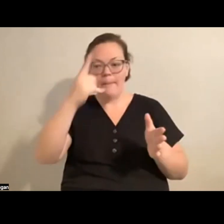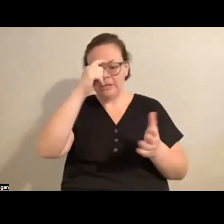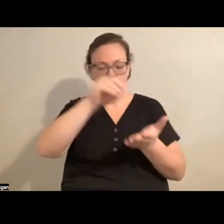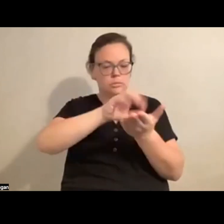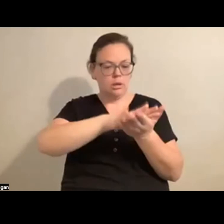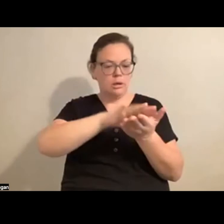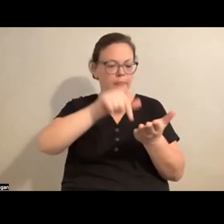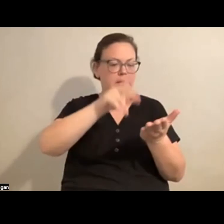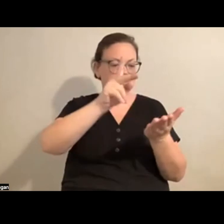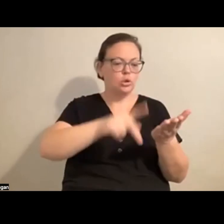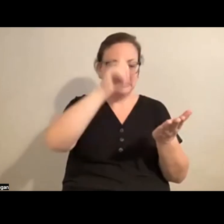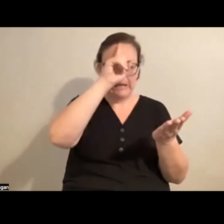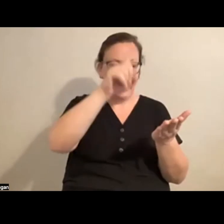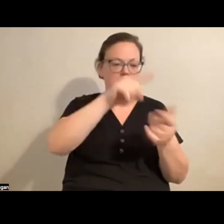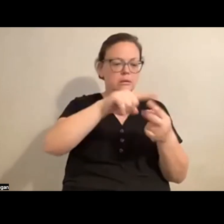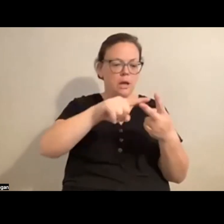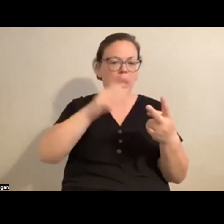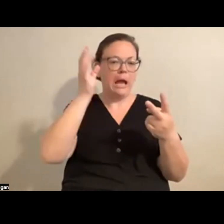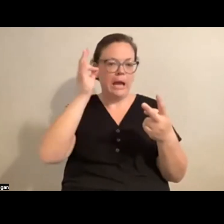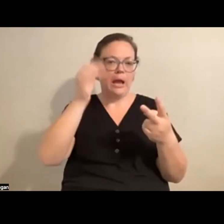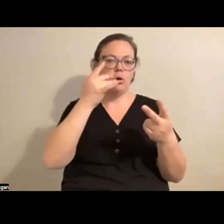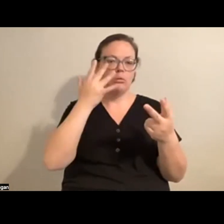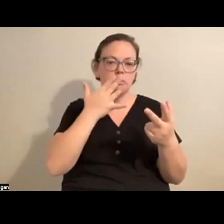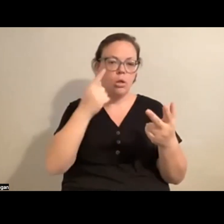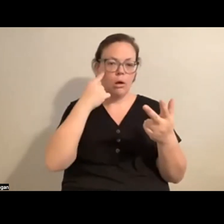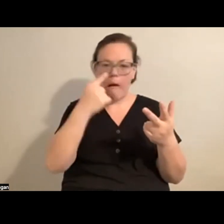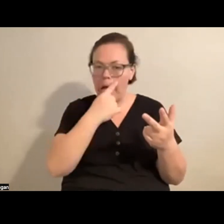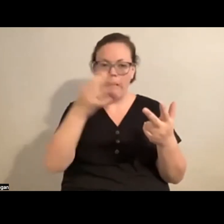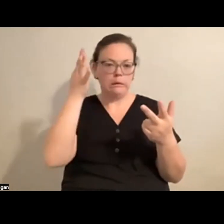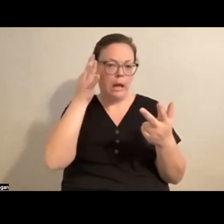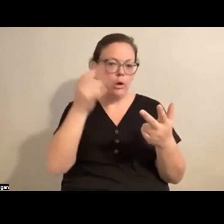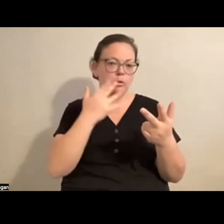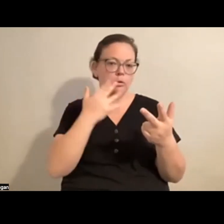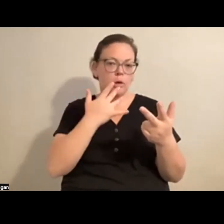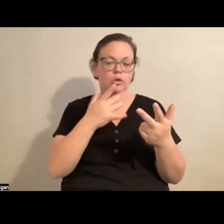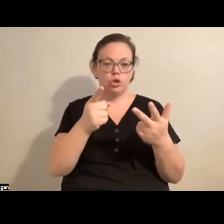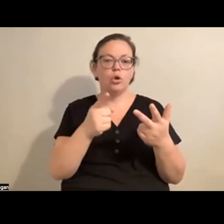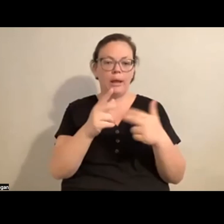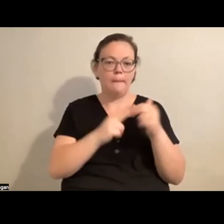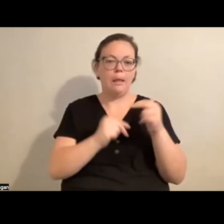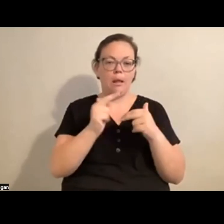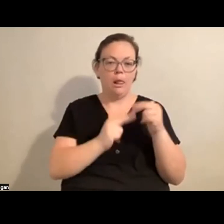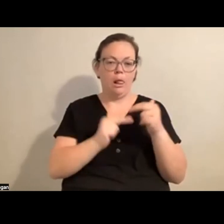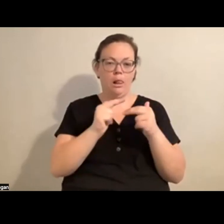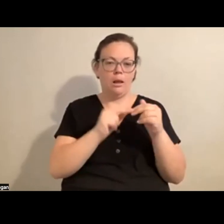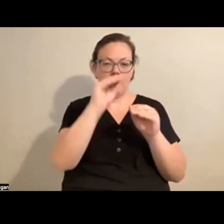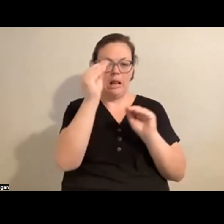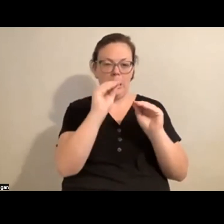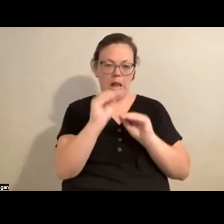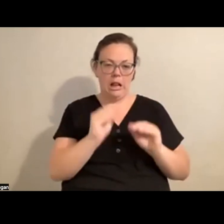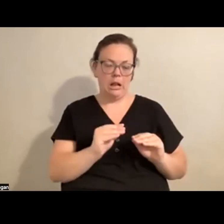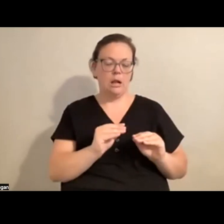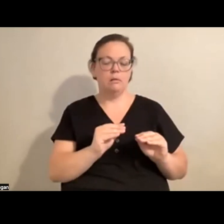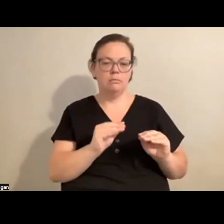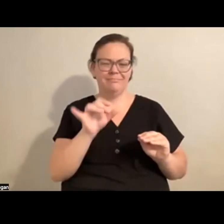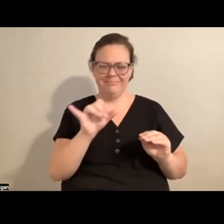this height, this weight, hair color, eye color. And so you're like building and rendering them in a way. And I'm thinking